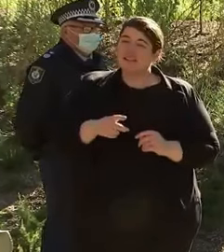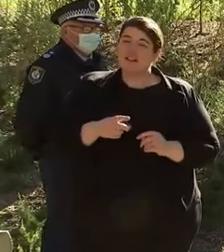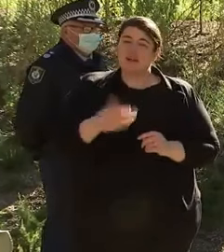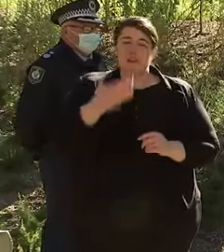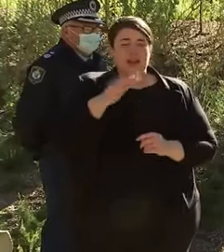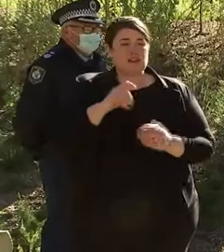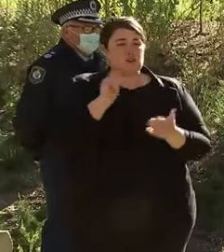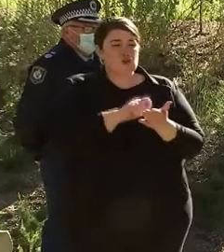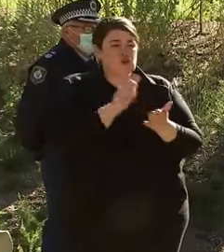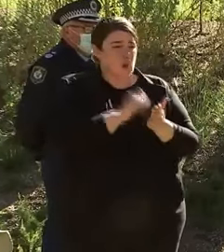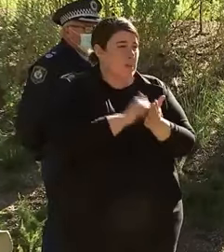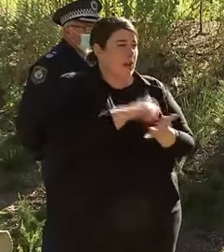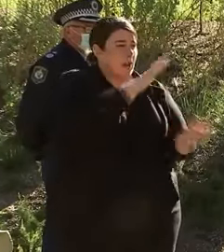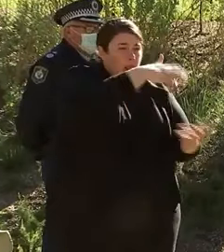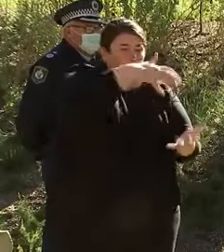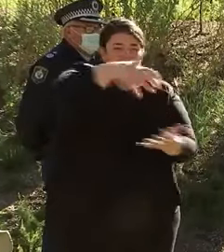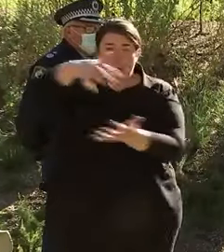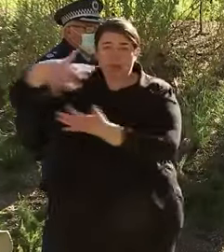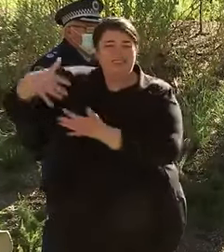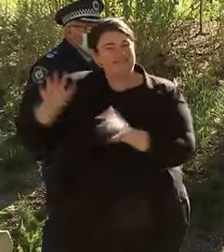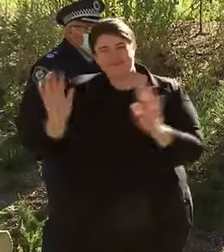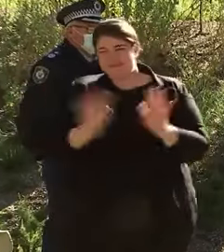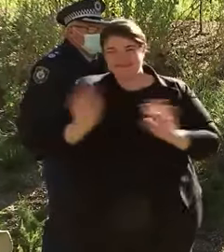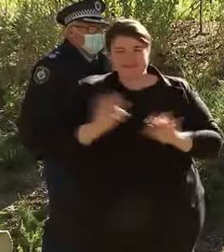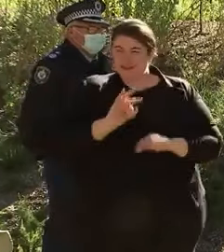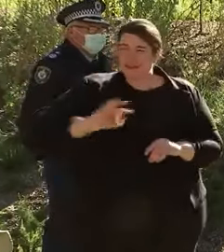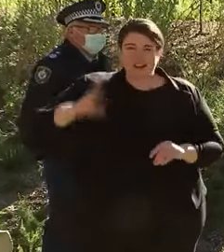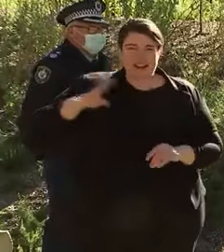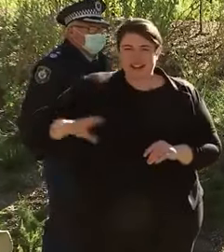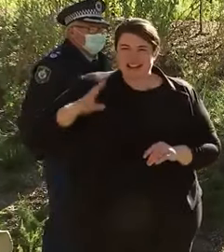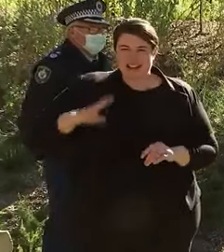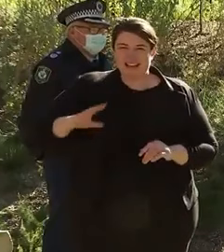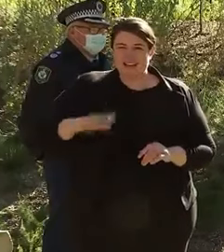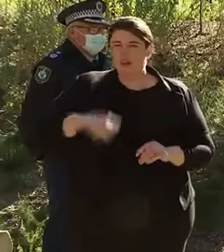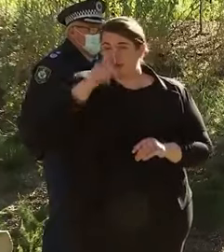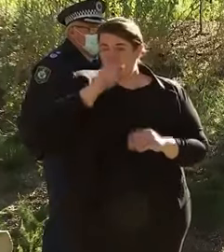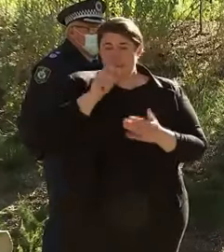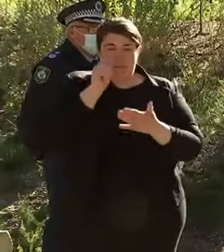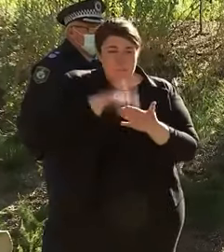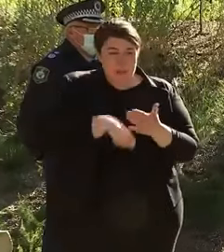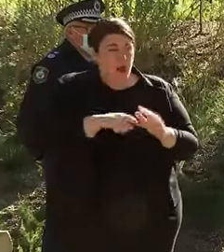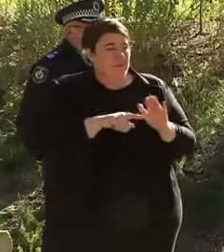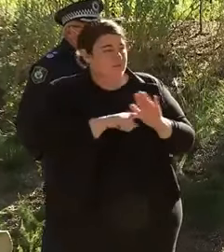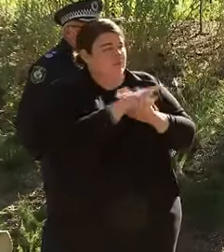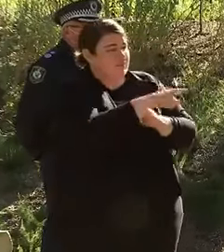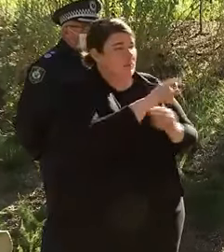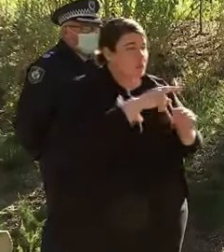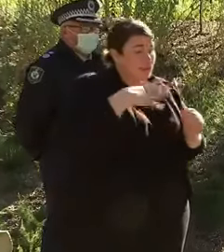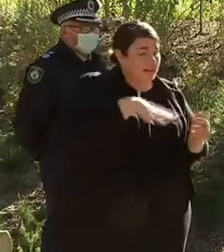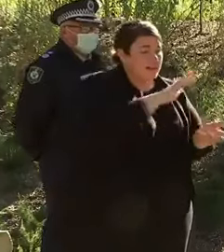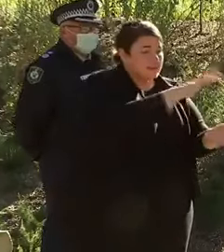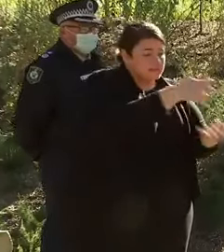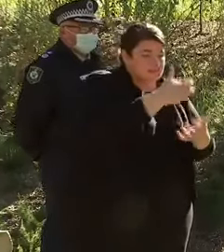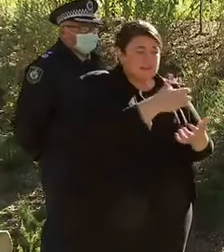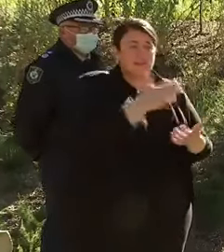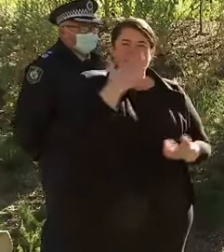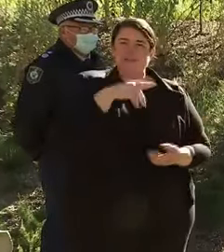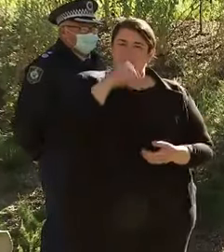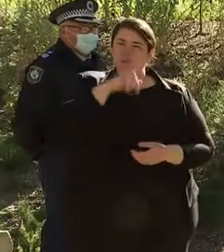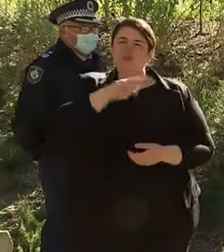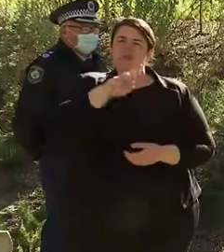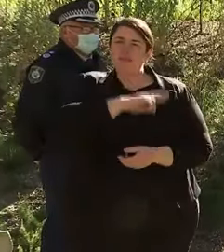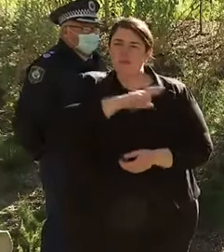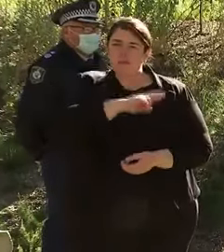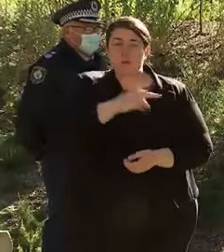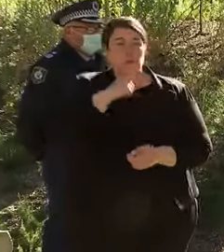panic buy. There is every opportunity to make sure that you can buy anything when you need it. We ask people to be responsible, but when